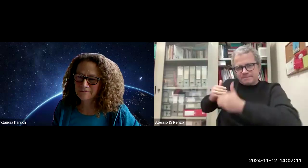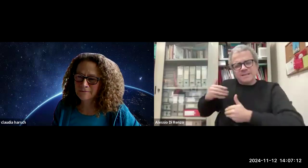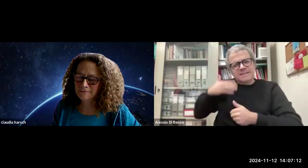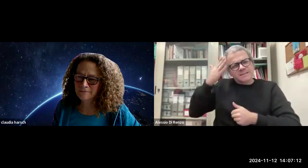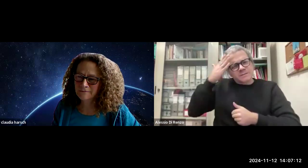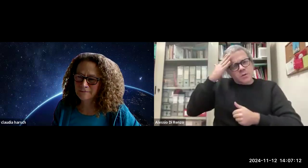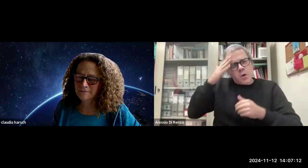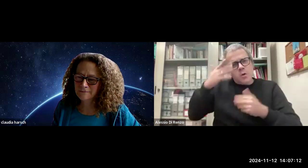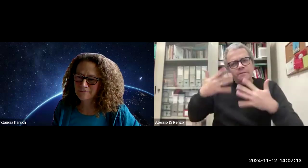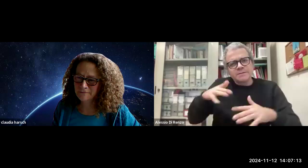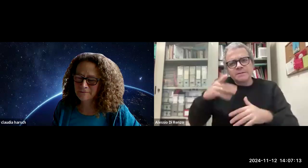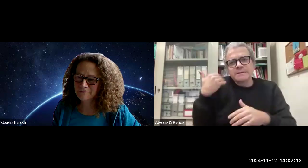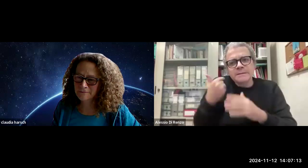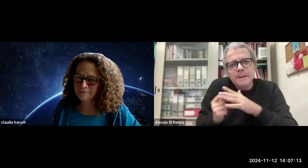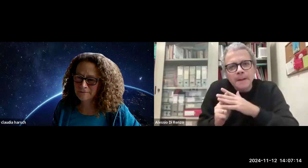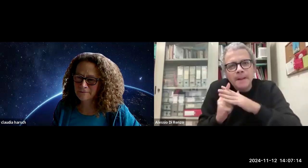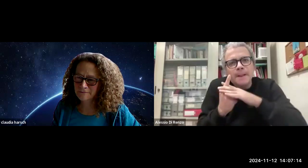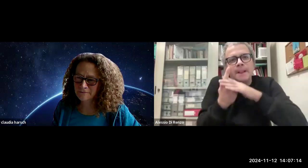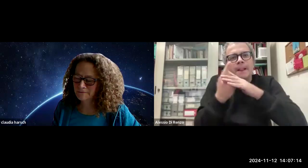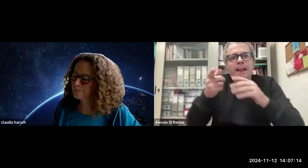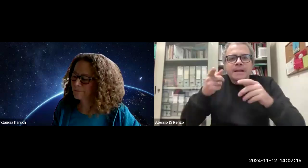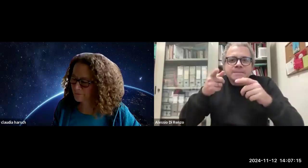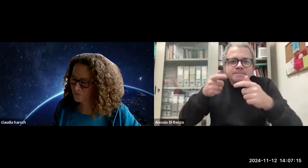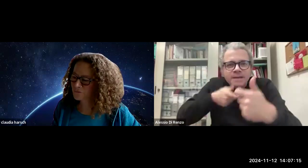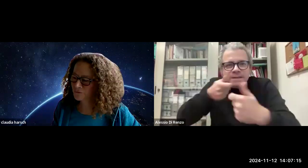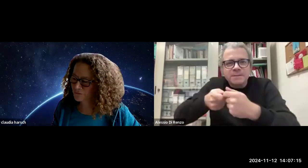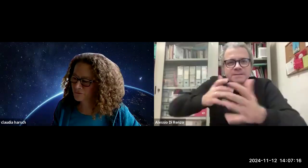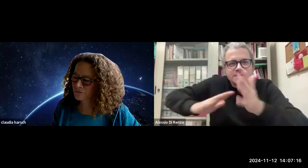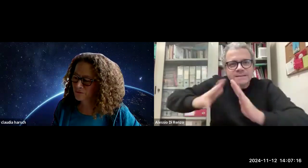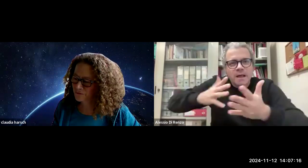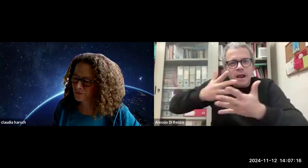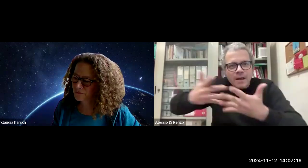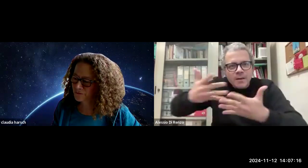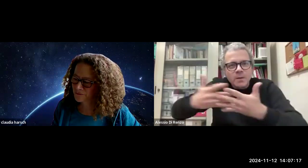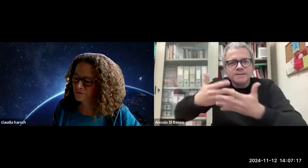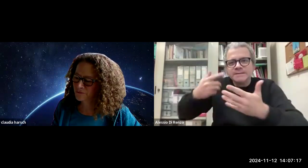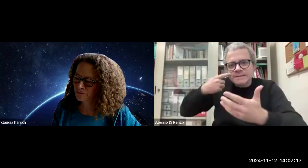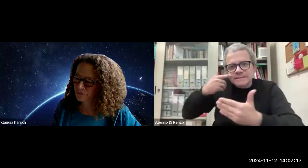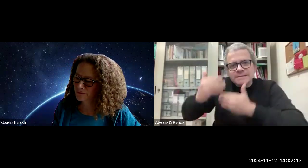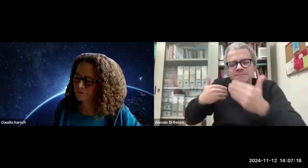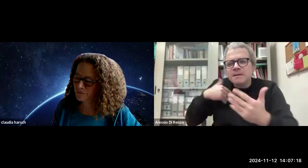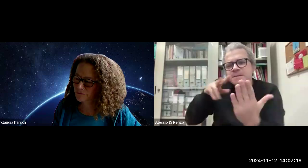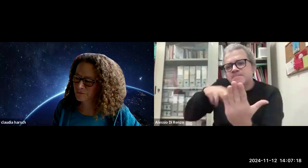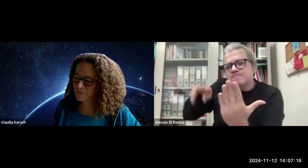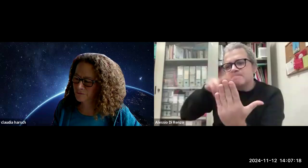And there are different teacher requirements for minority languages. I do see that there is, you know, some